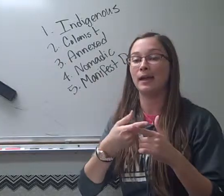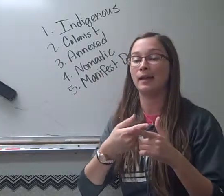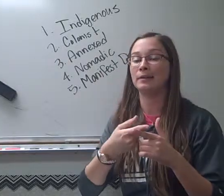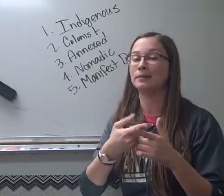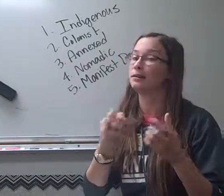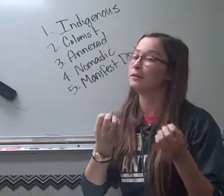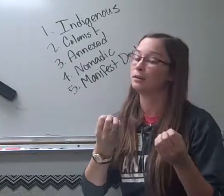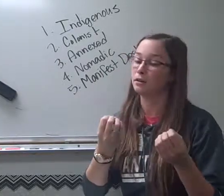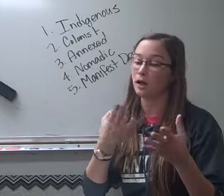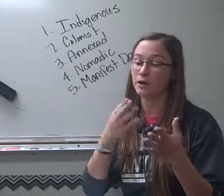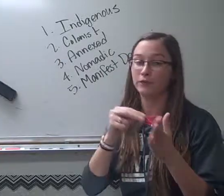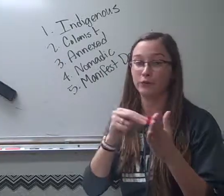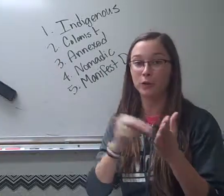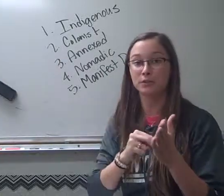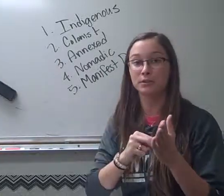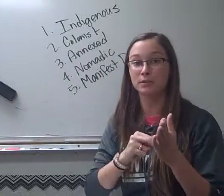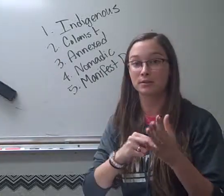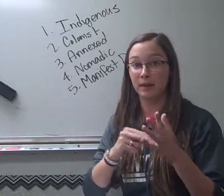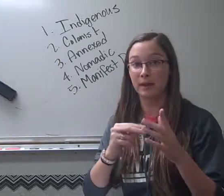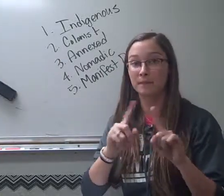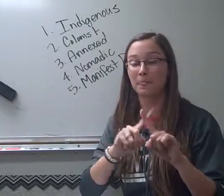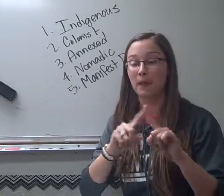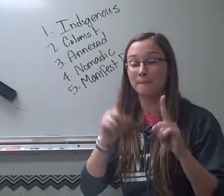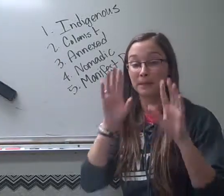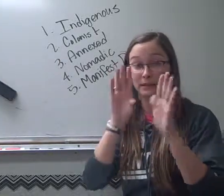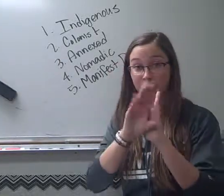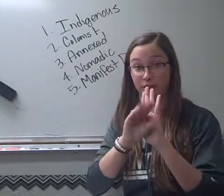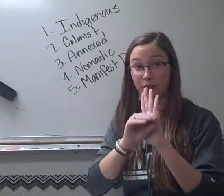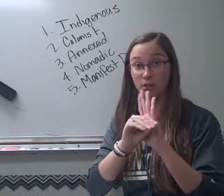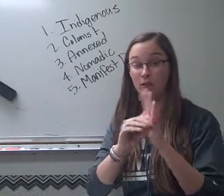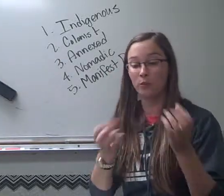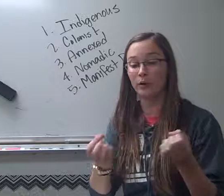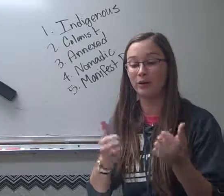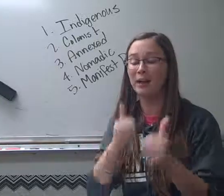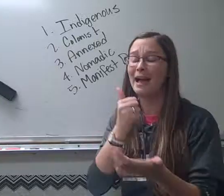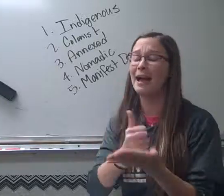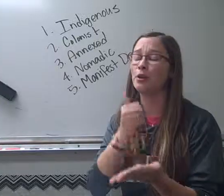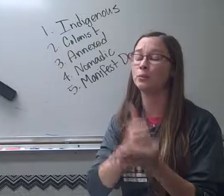then a lot of your notes, okay? But this video will help you